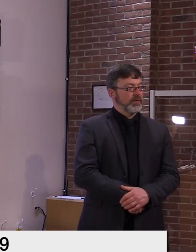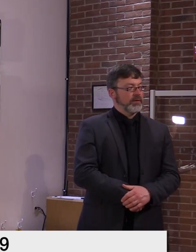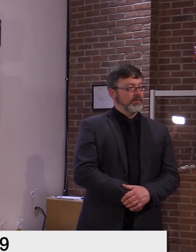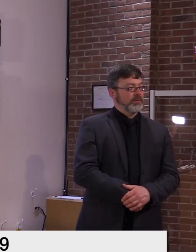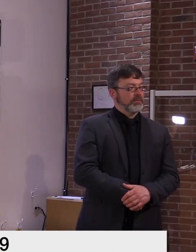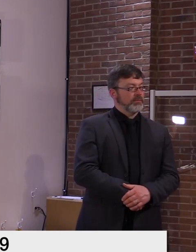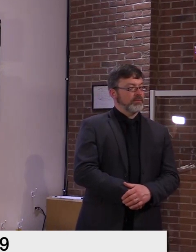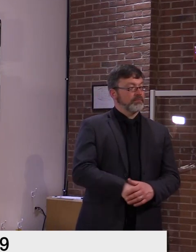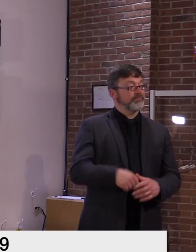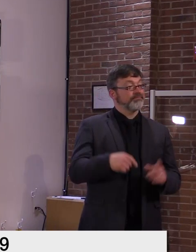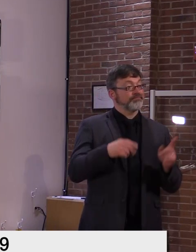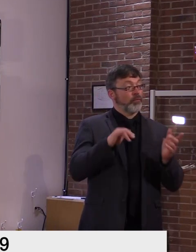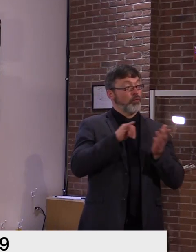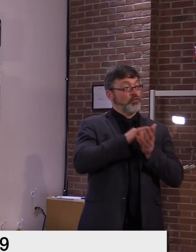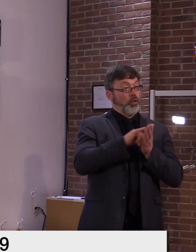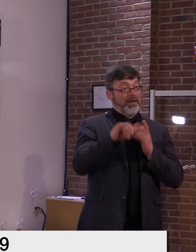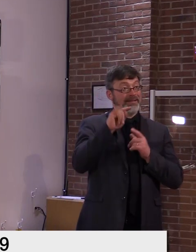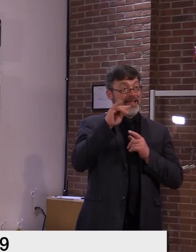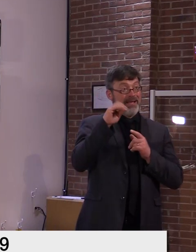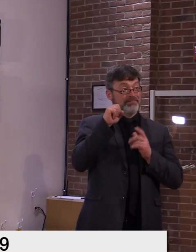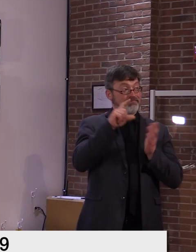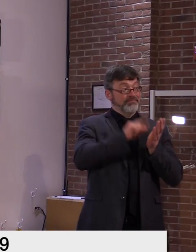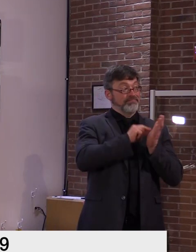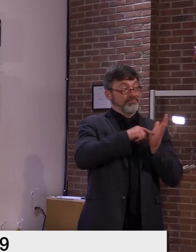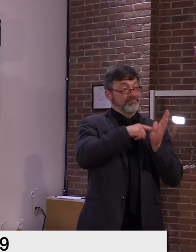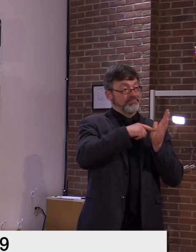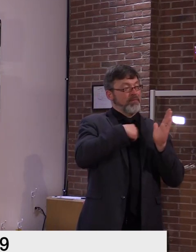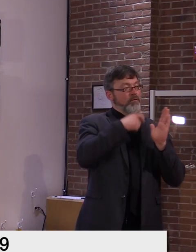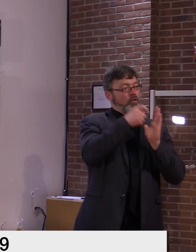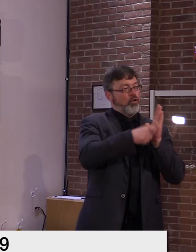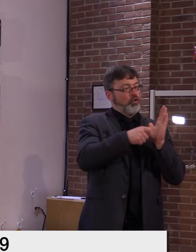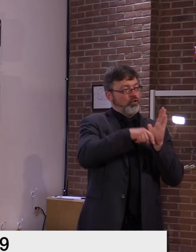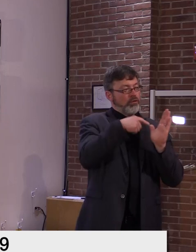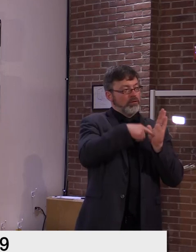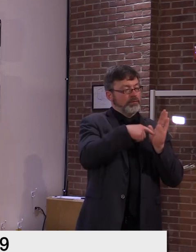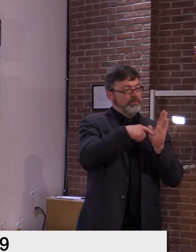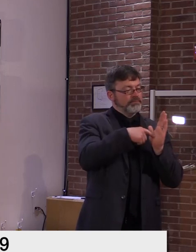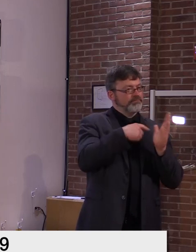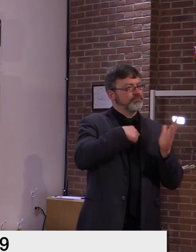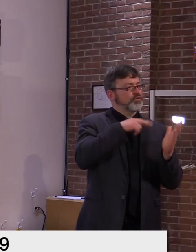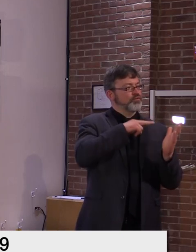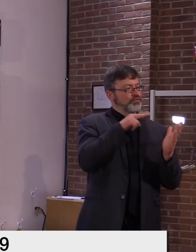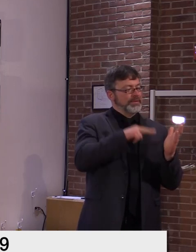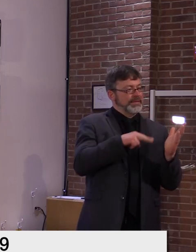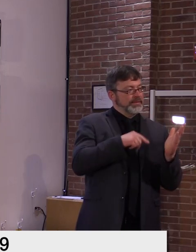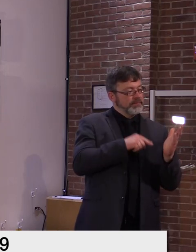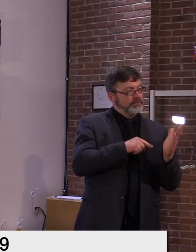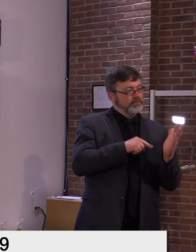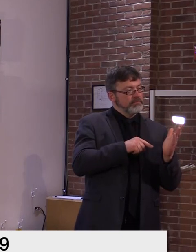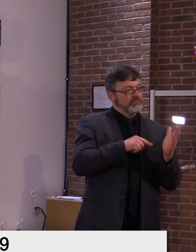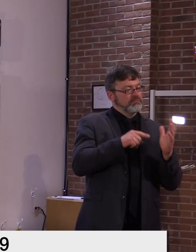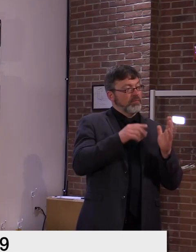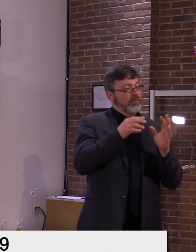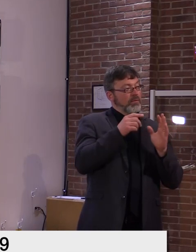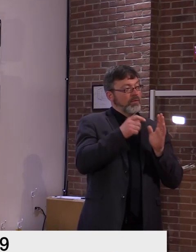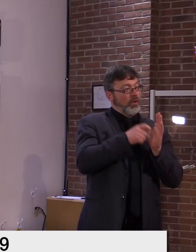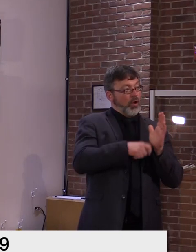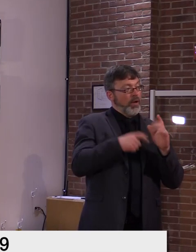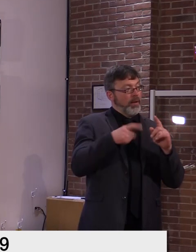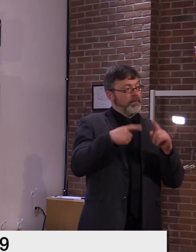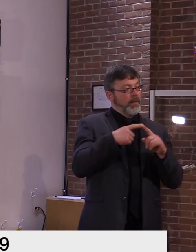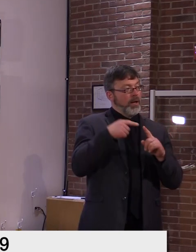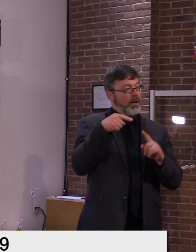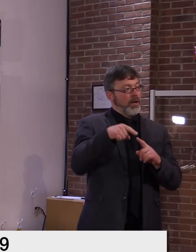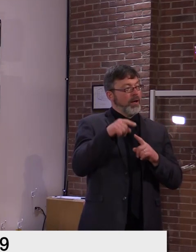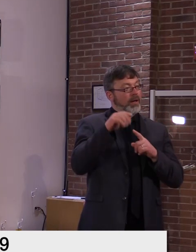73,000 open registrations for vaccinations not having been taken at this point in Mississippi,